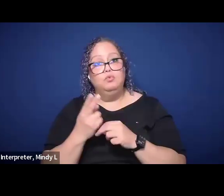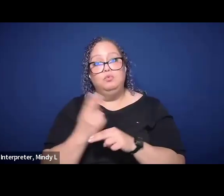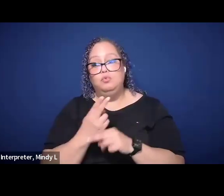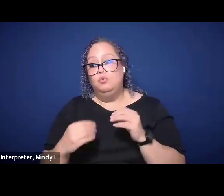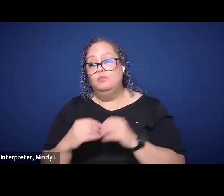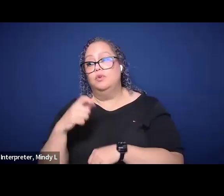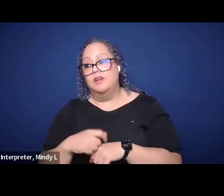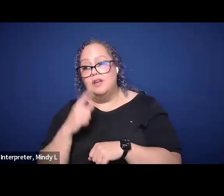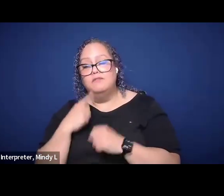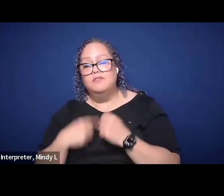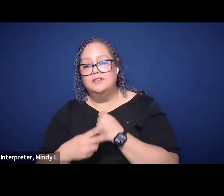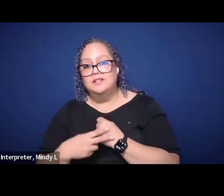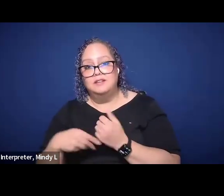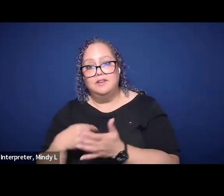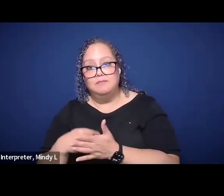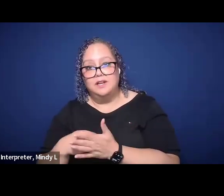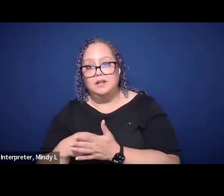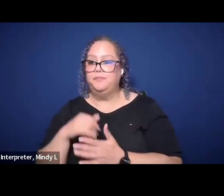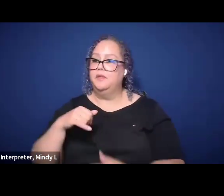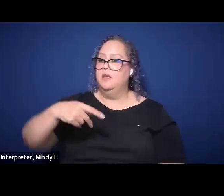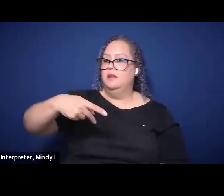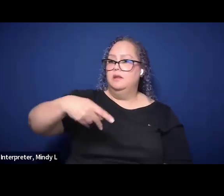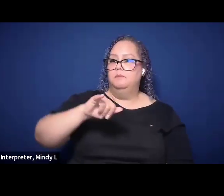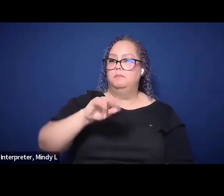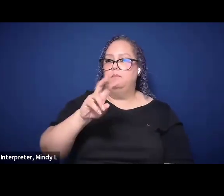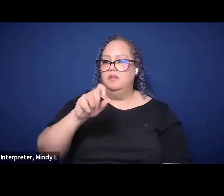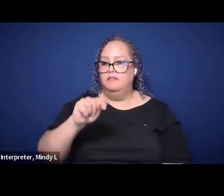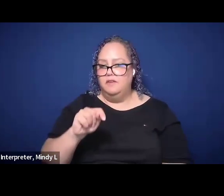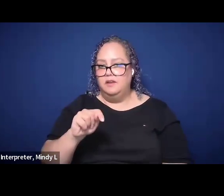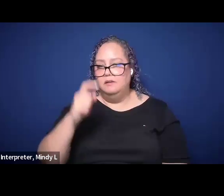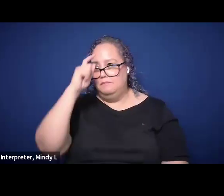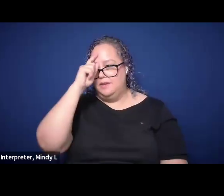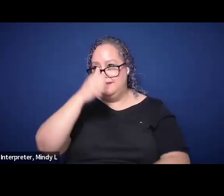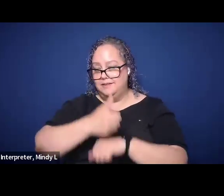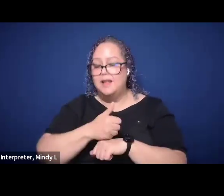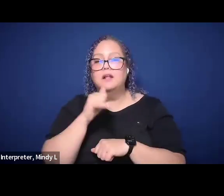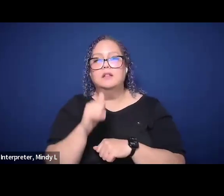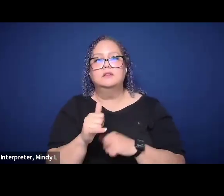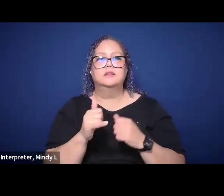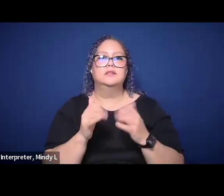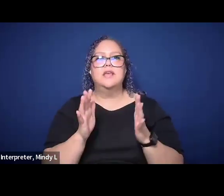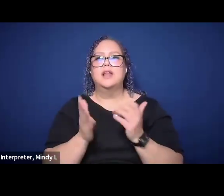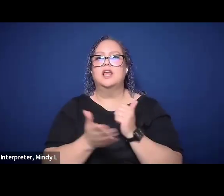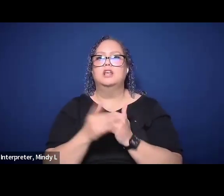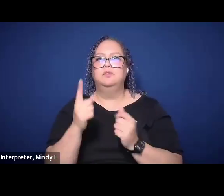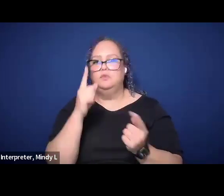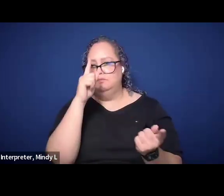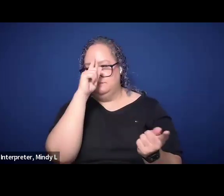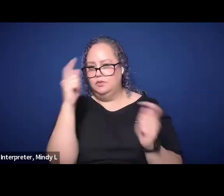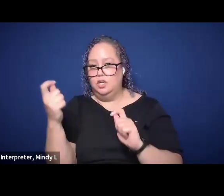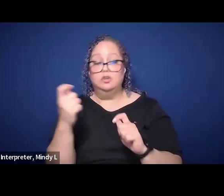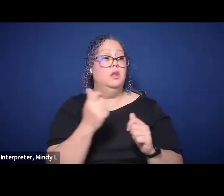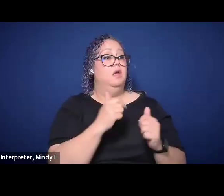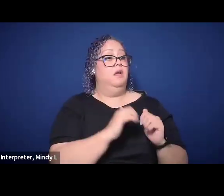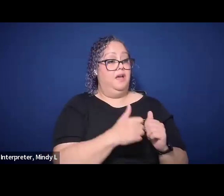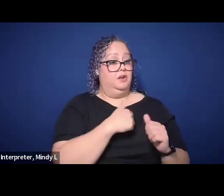The pivot mindset is a shift that takes you from how do I do everything myself